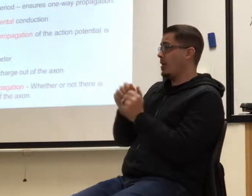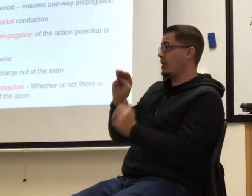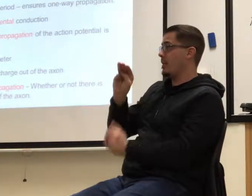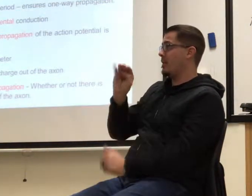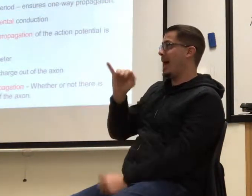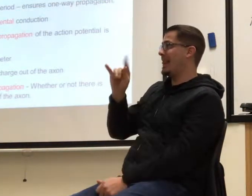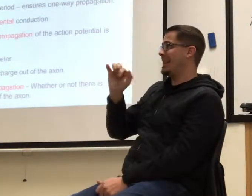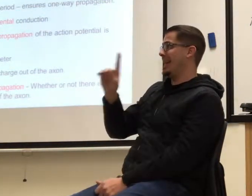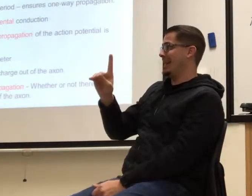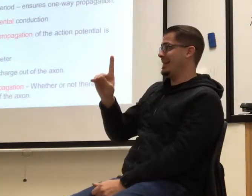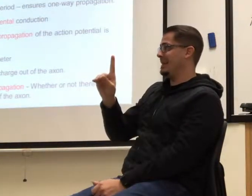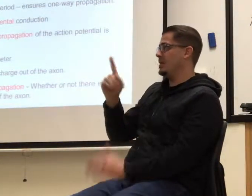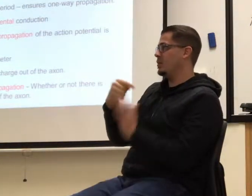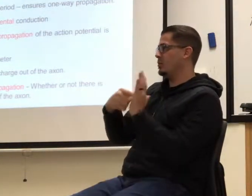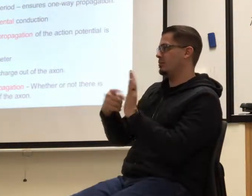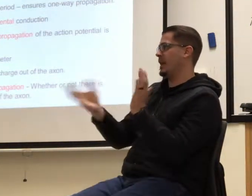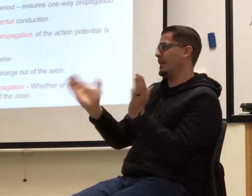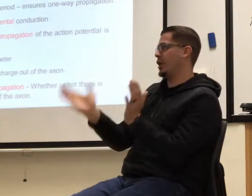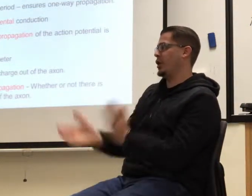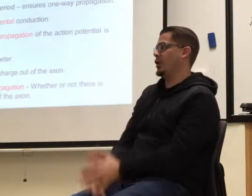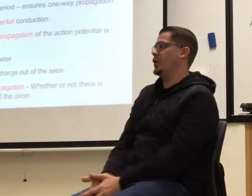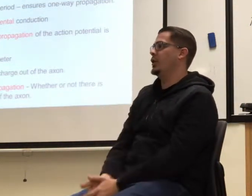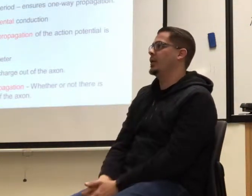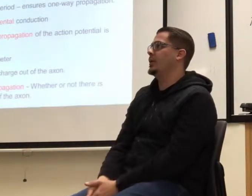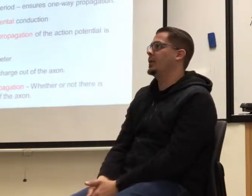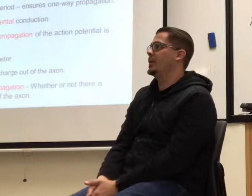but myelinated.